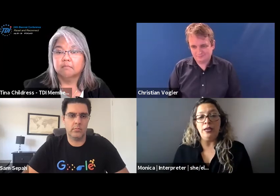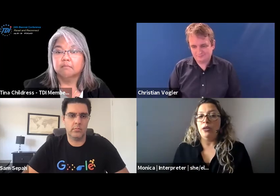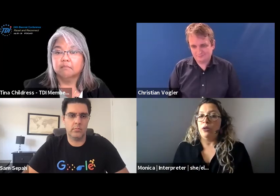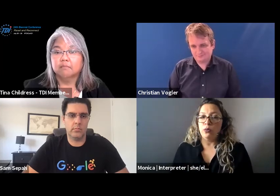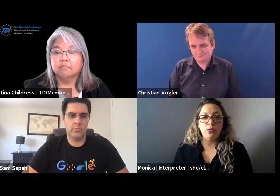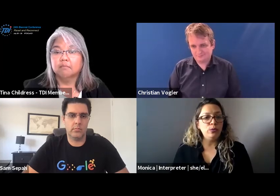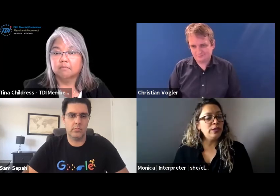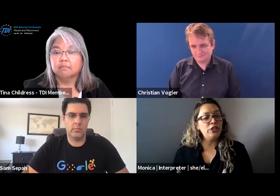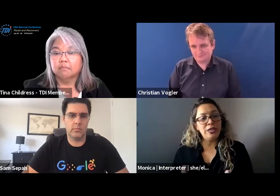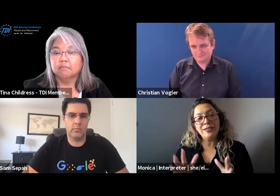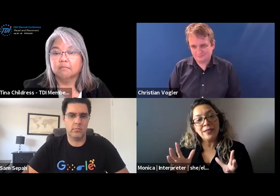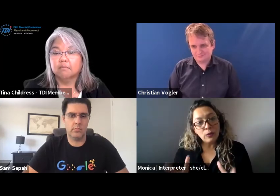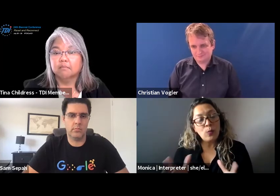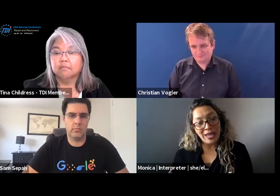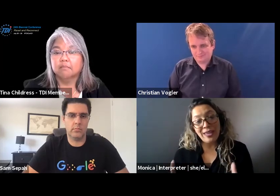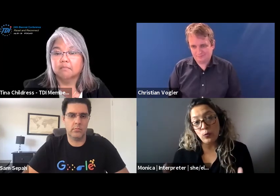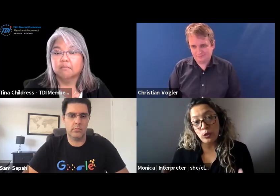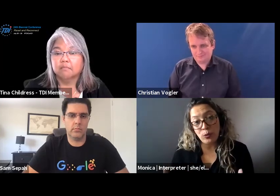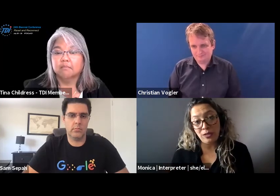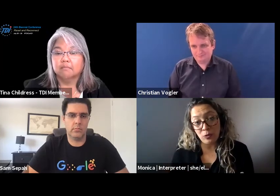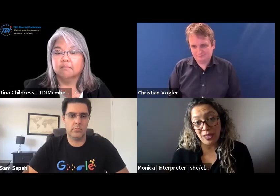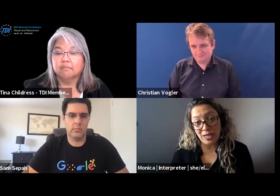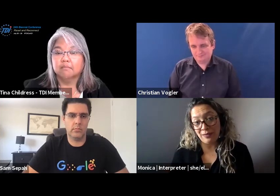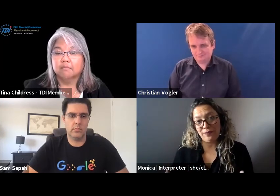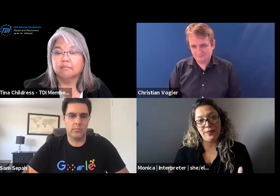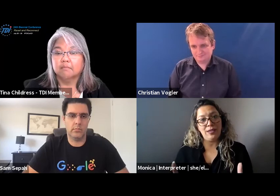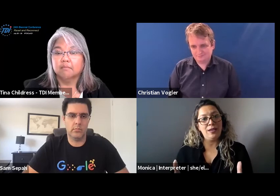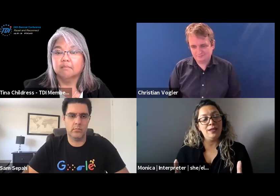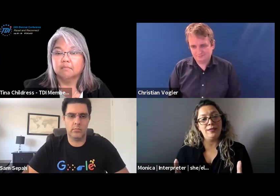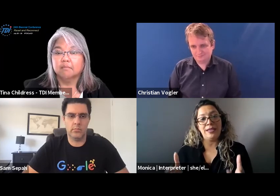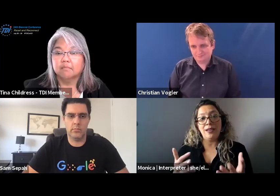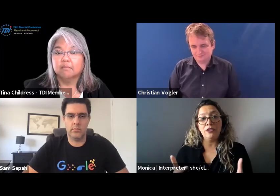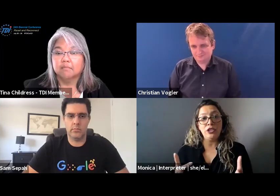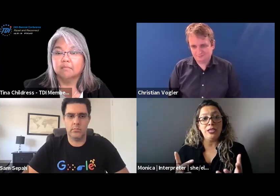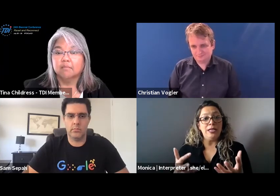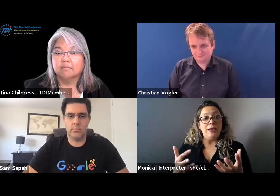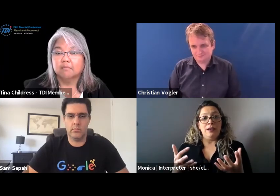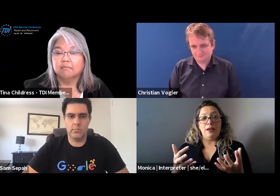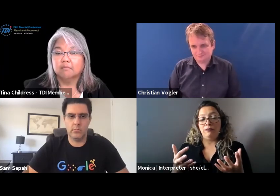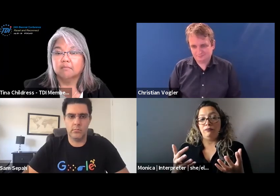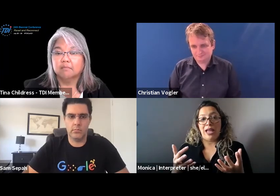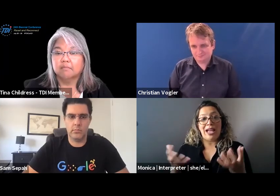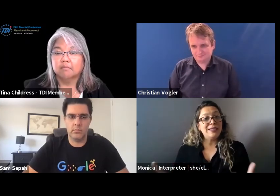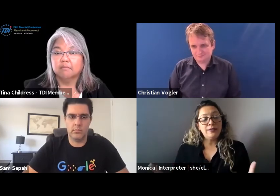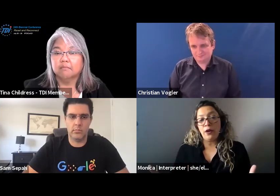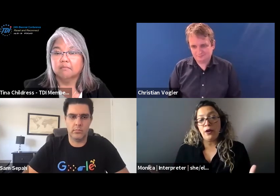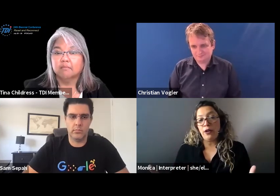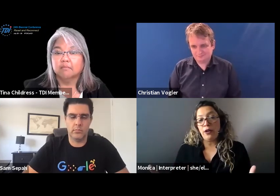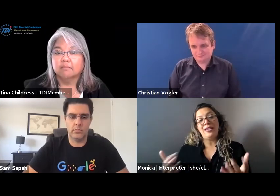community, touch is the way in which we communicate. Technology has its faults,